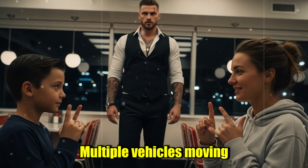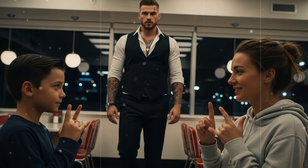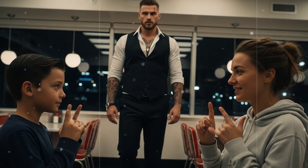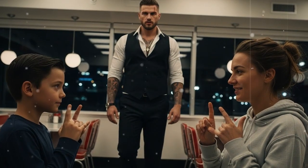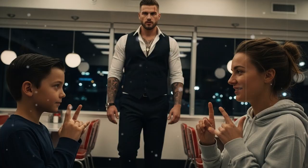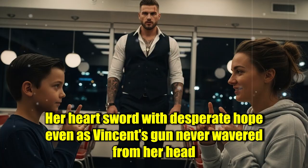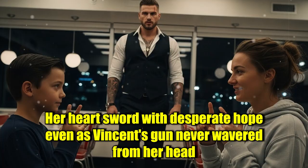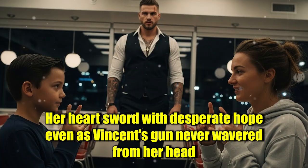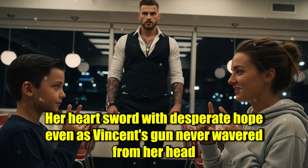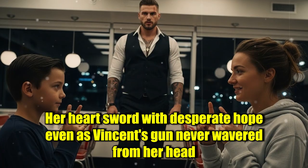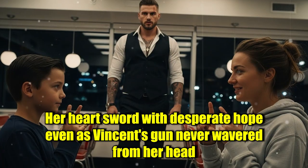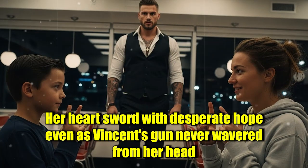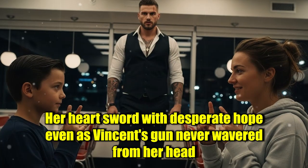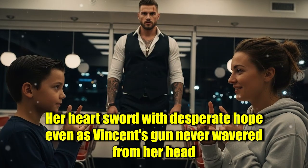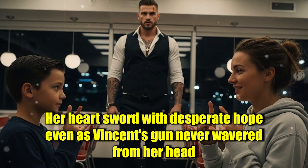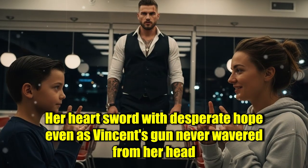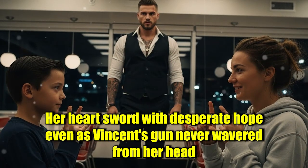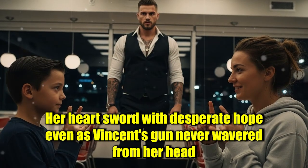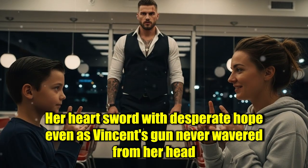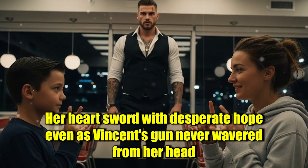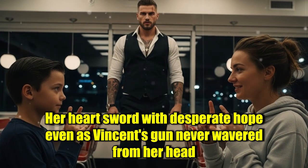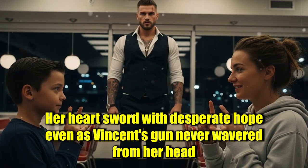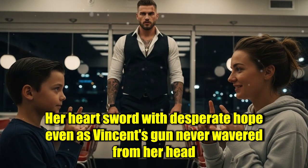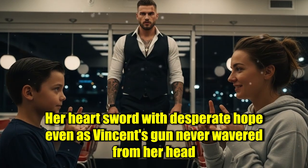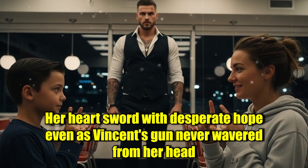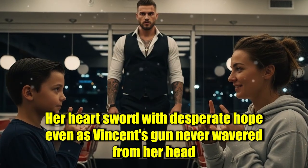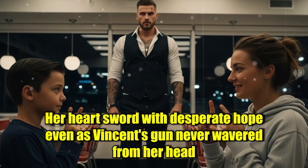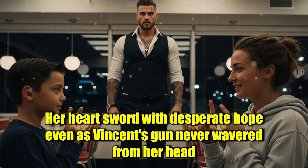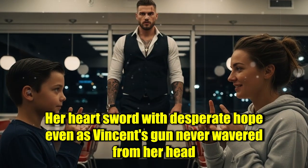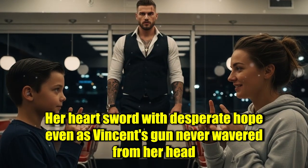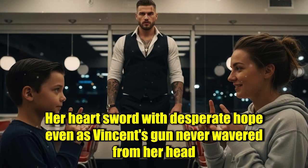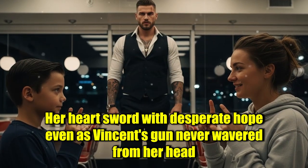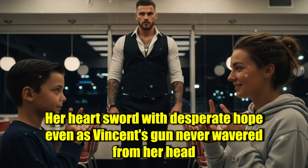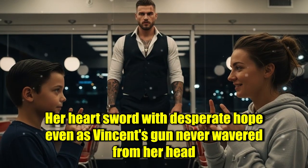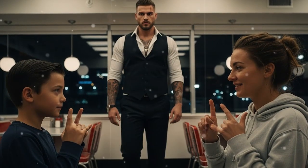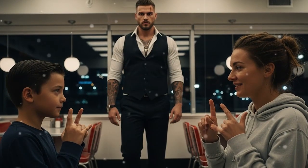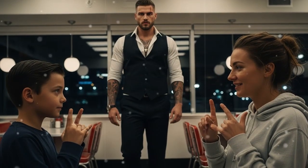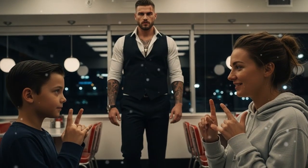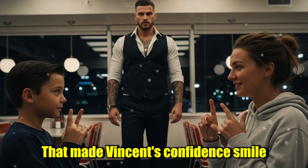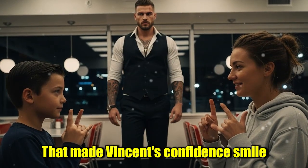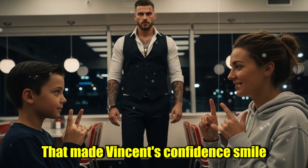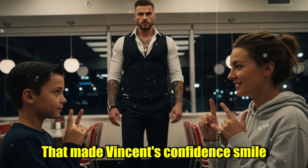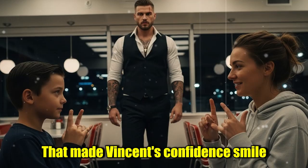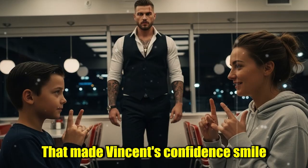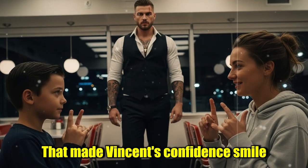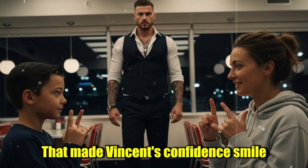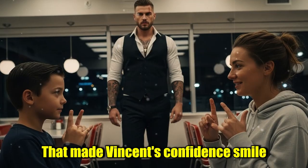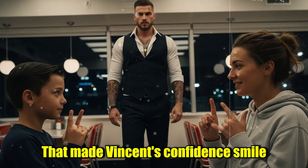fast. Her heart soared with desperate hope even as Vincent's gun never wavered from her head. But it was the sound that came next